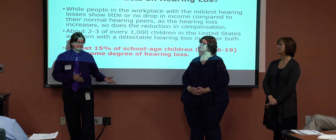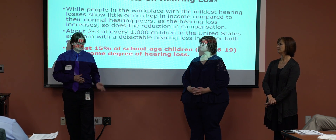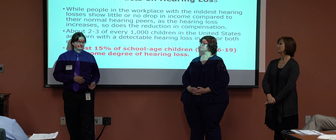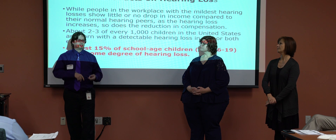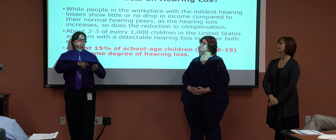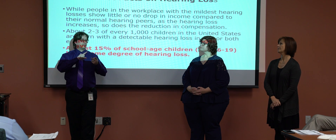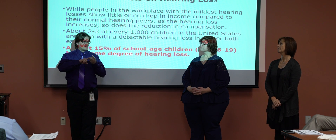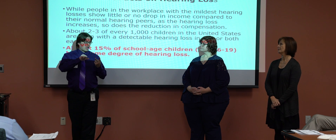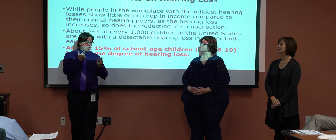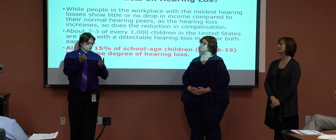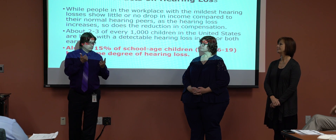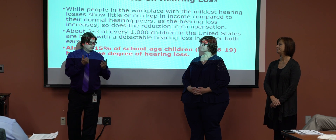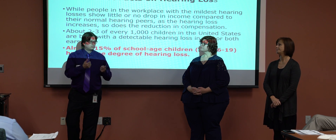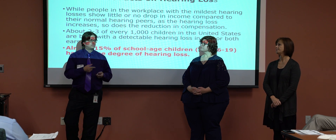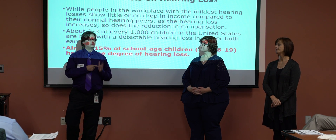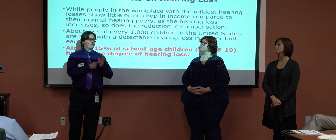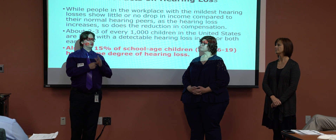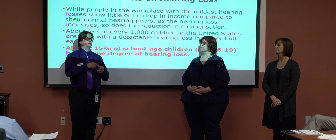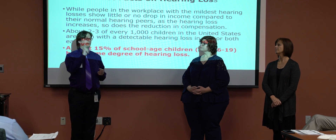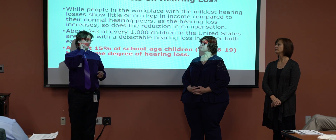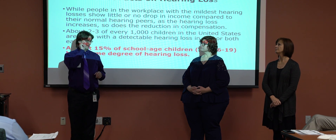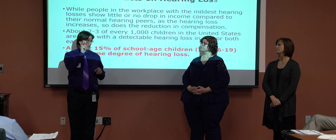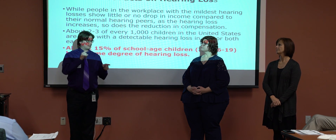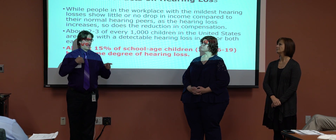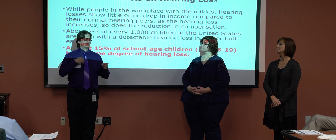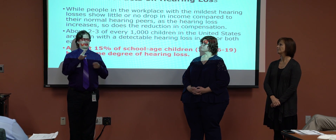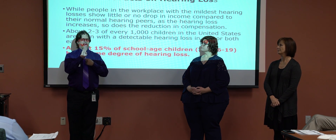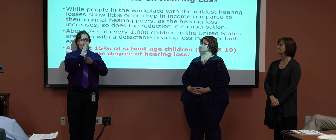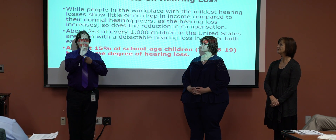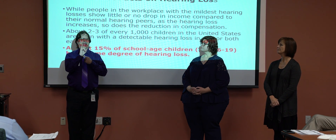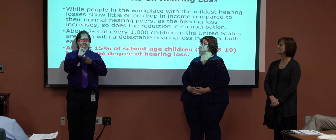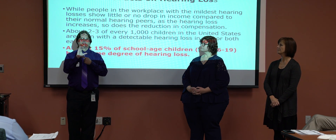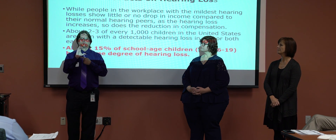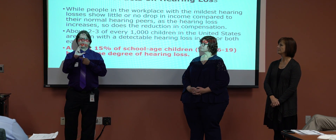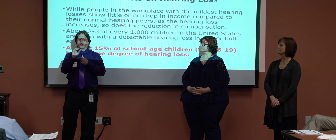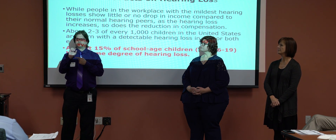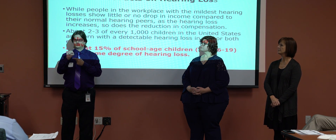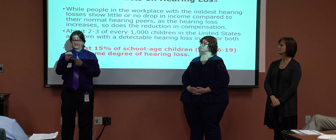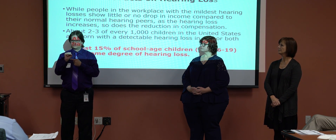got the phone in the good ear and can't hear anything from the other. So